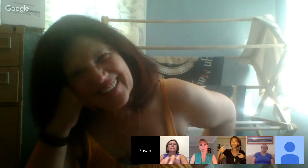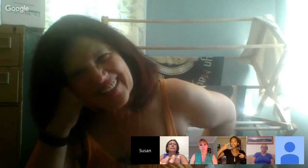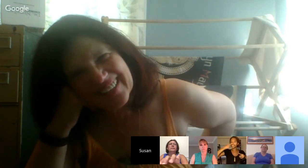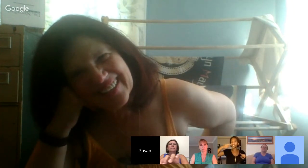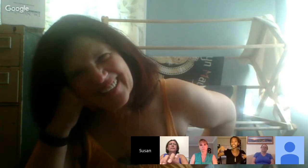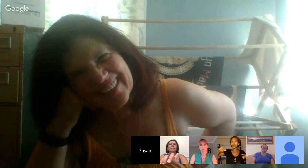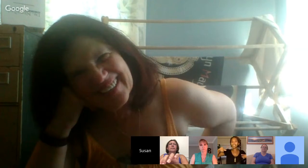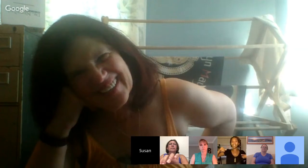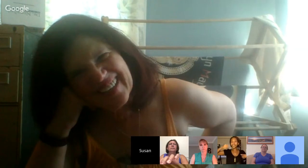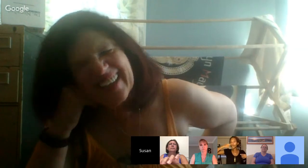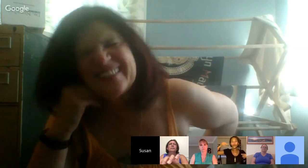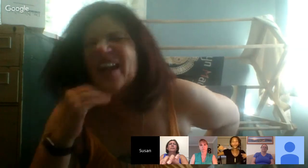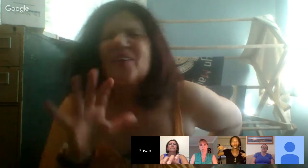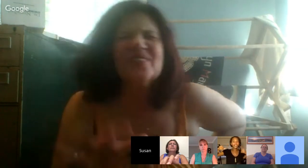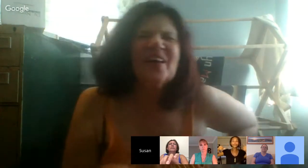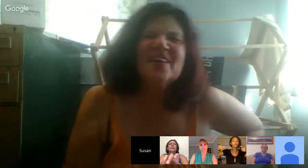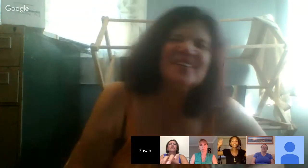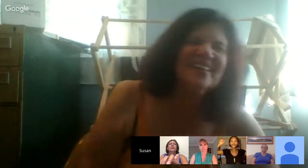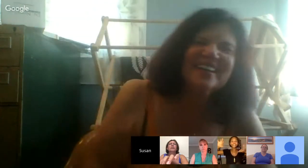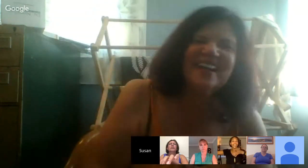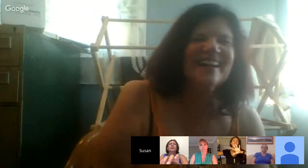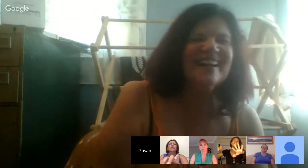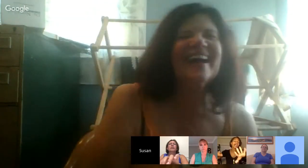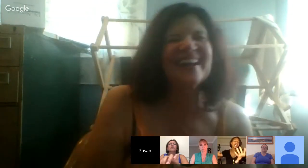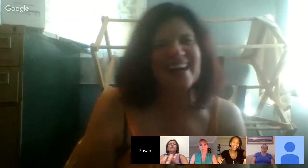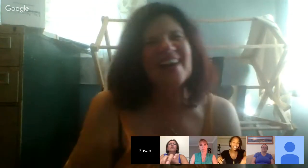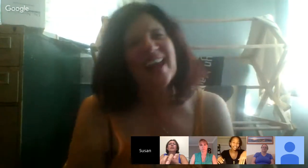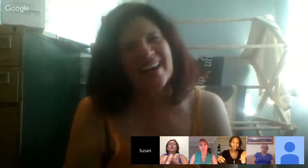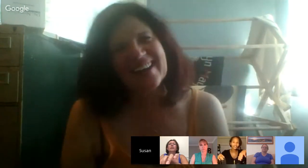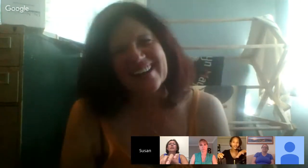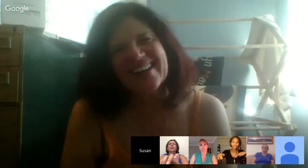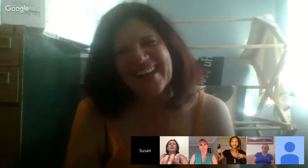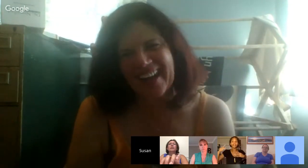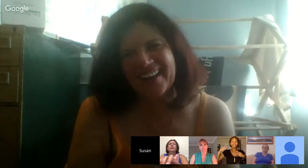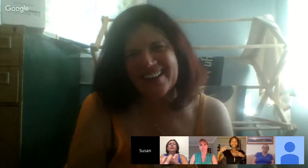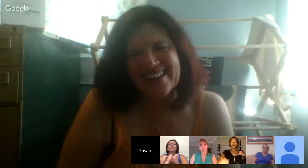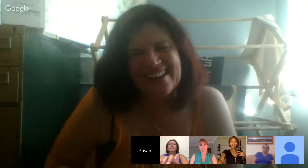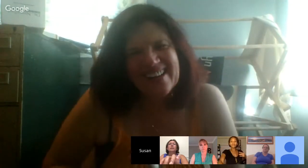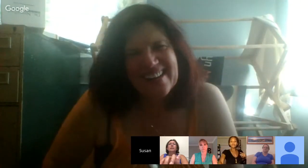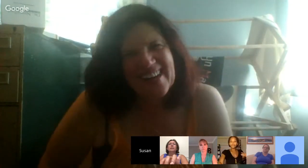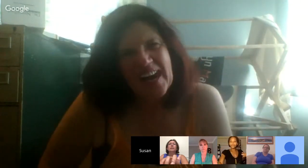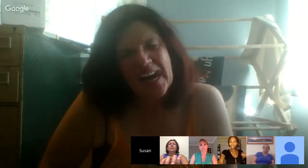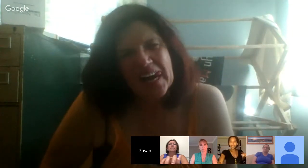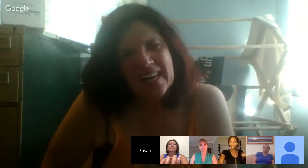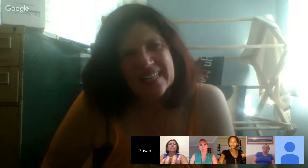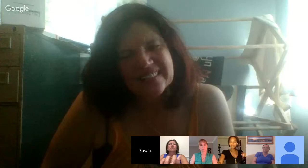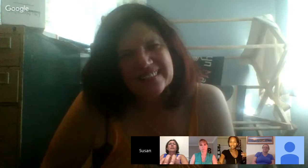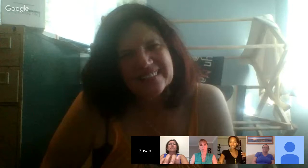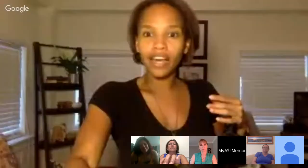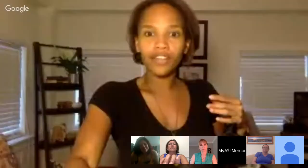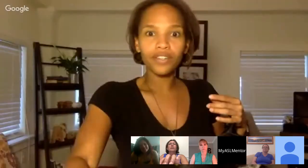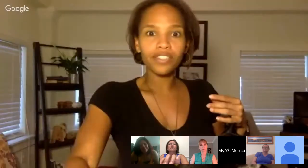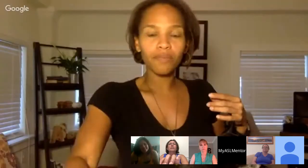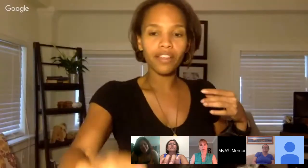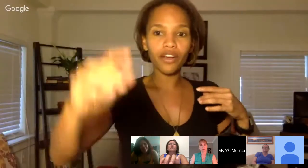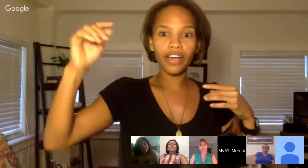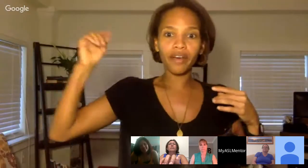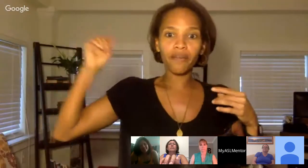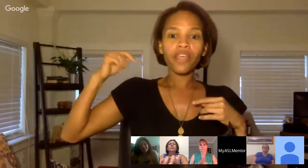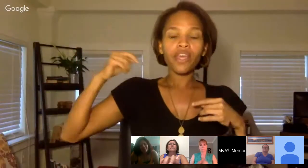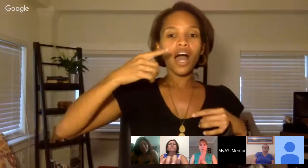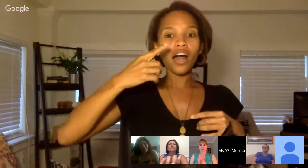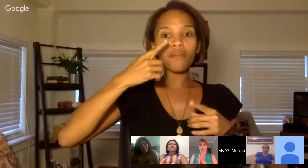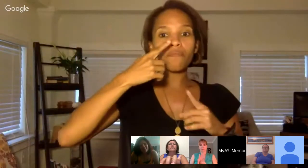just doing looks like. No. Well, totally. I'm exaggerating, of course. Yeah. But oops, I don't think that you can see me. There